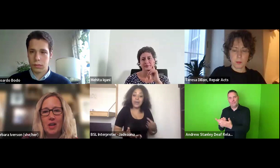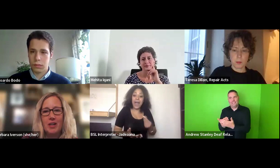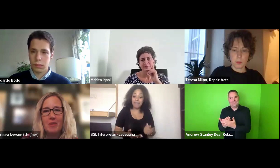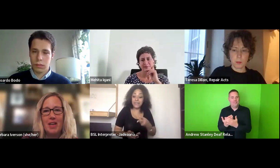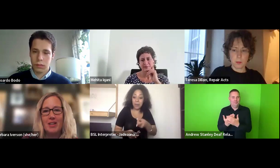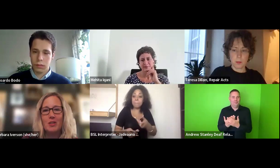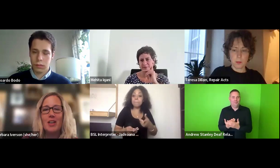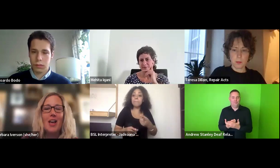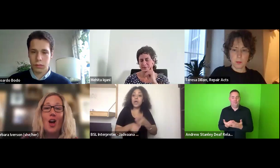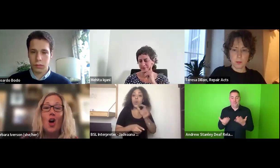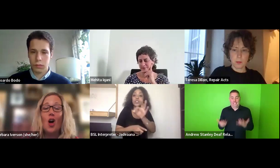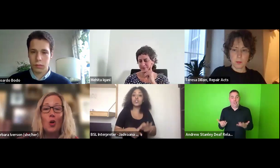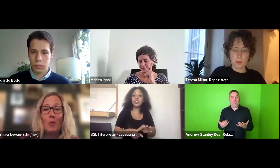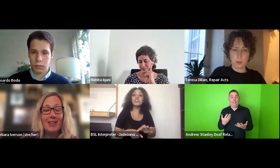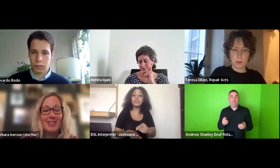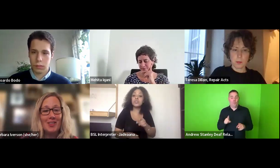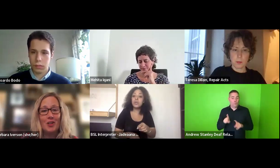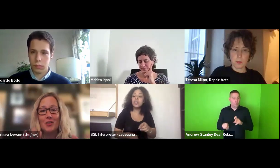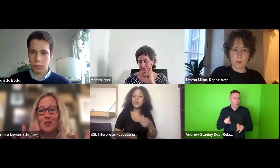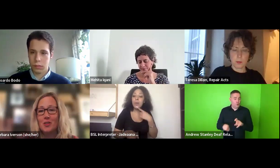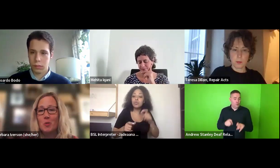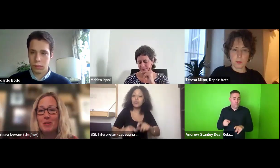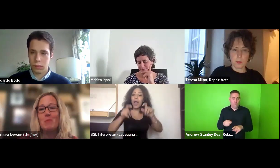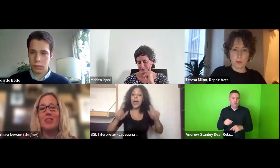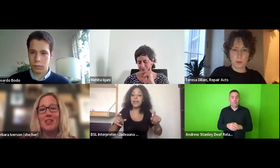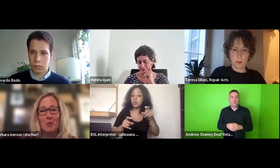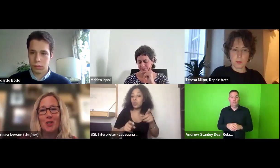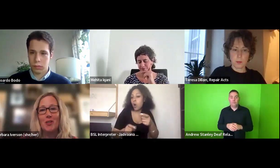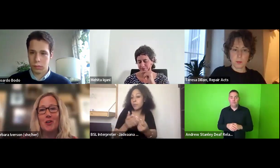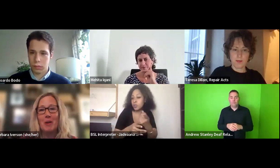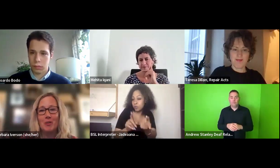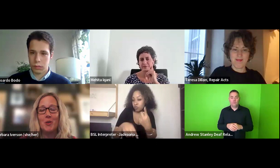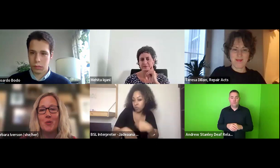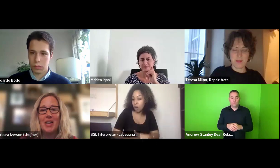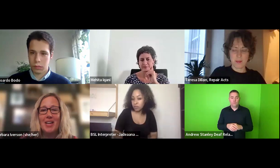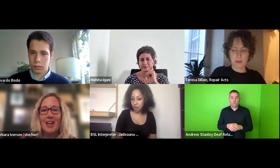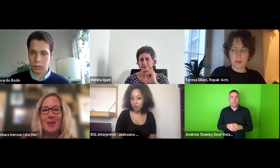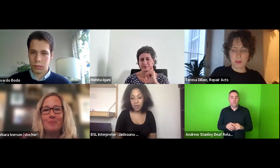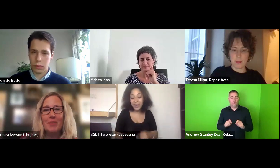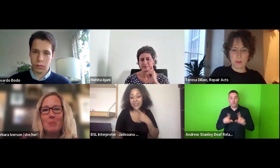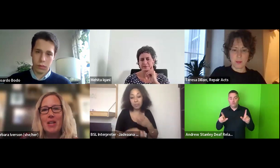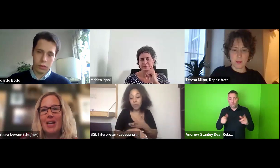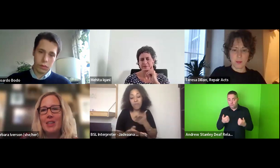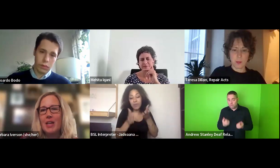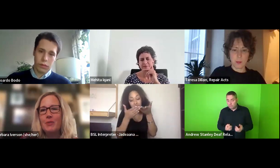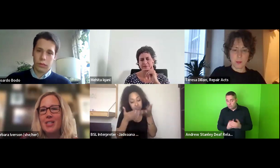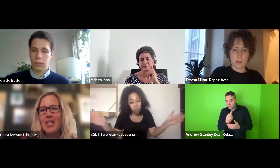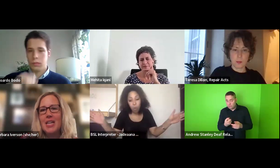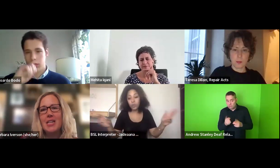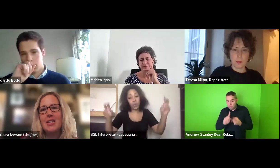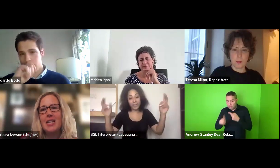running out of time, and always there's so many more things that we could talk about. So, but I